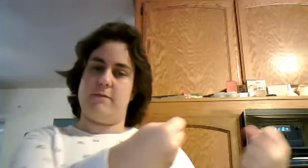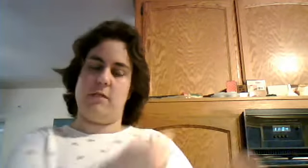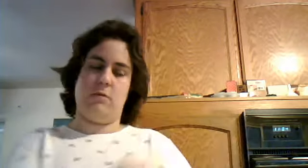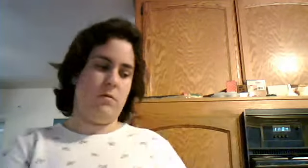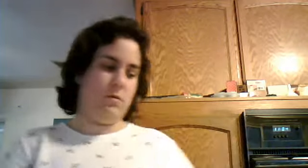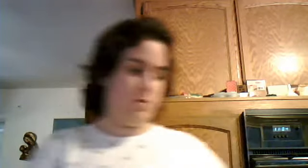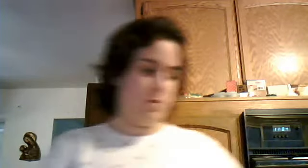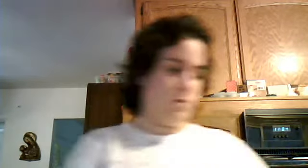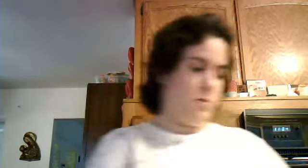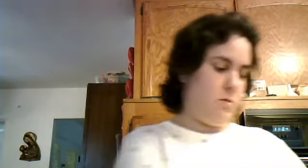to.